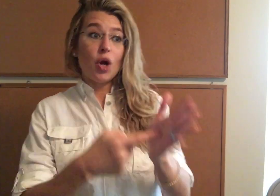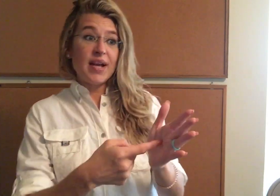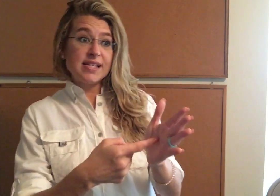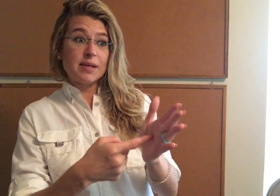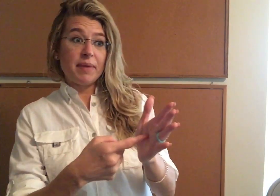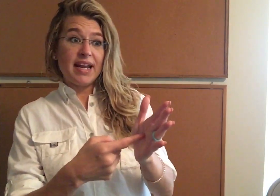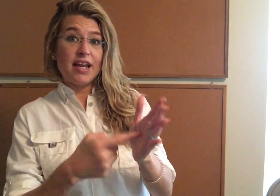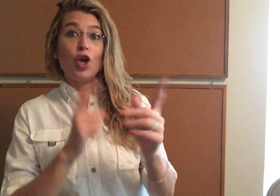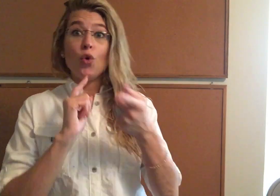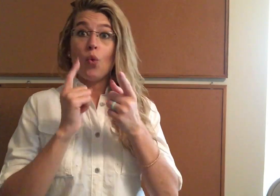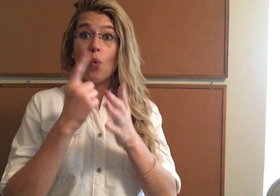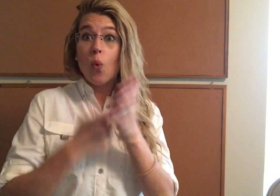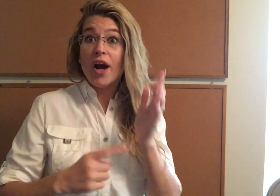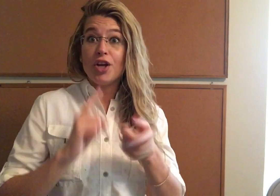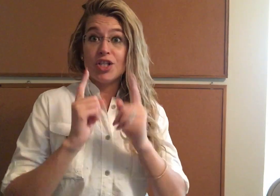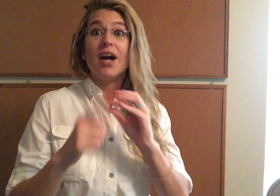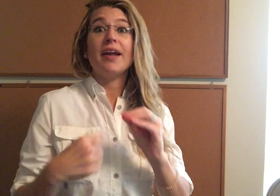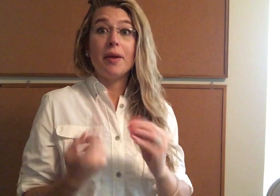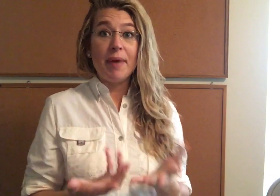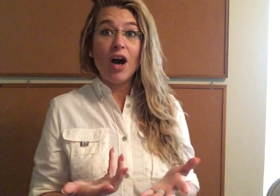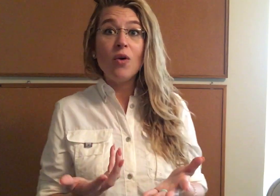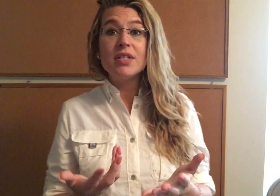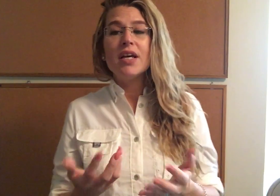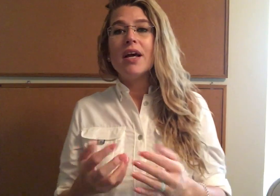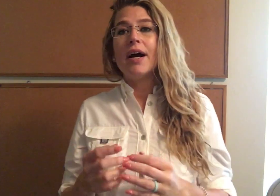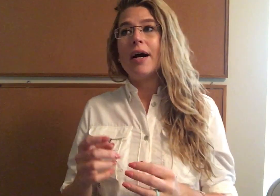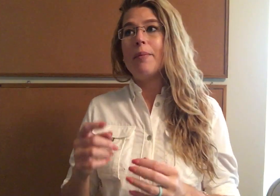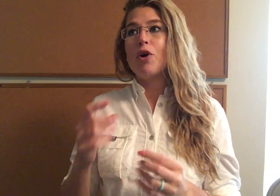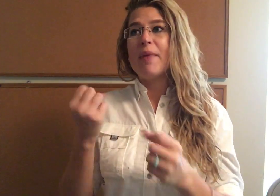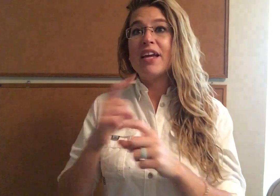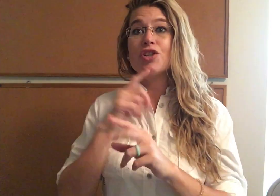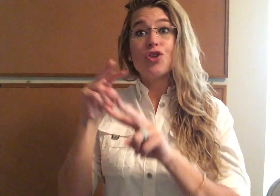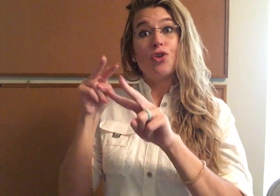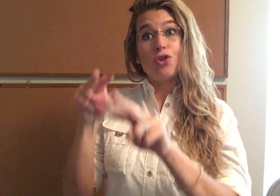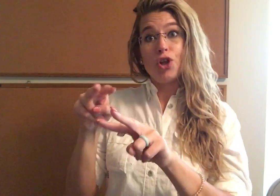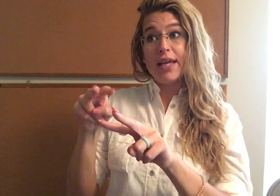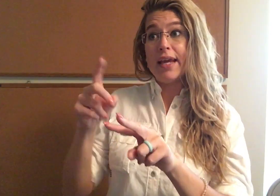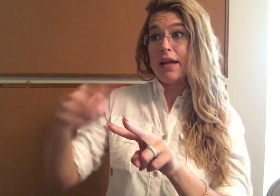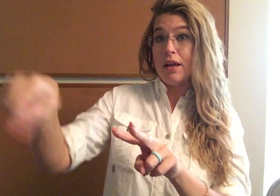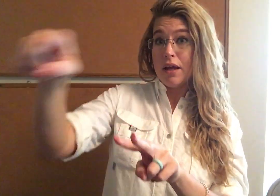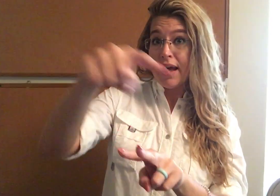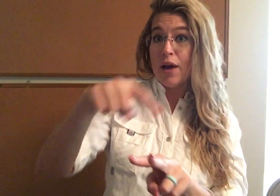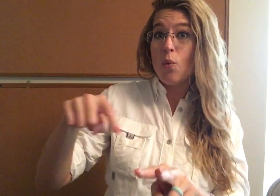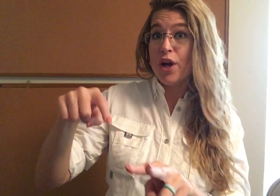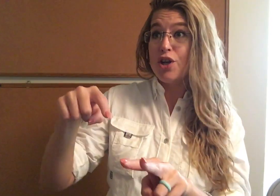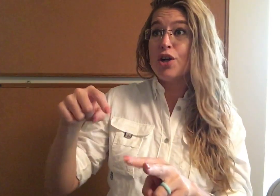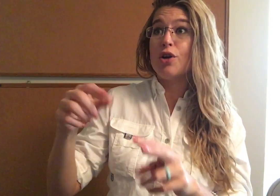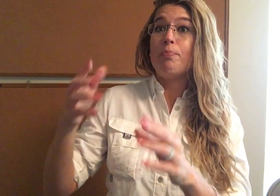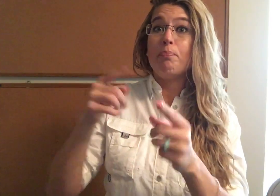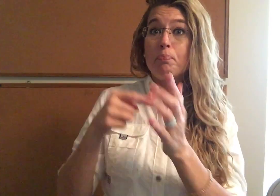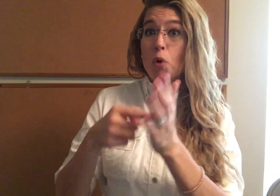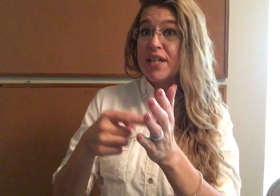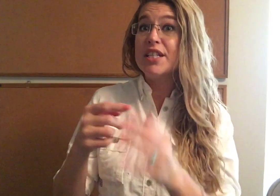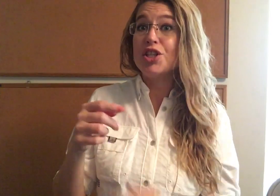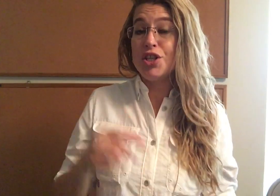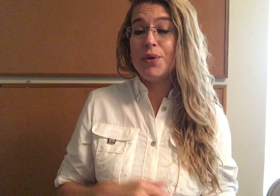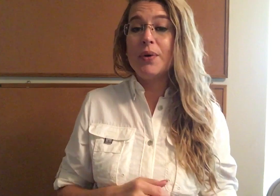showing somebody what you're talking about, or making sure they're looking at what you're pointing to.